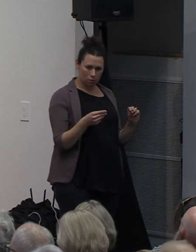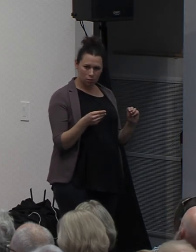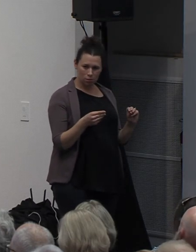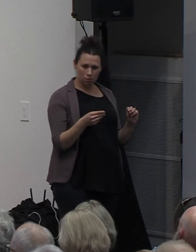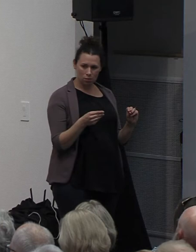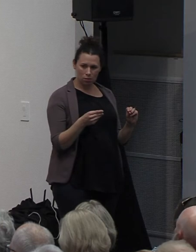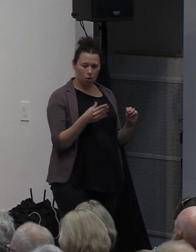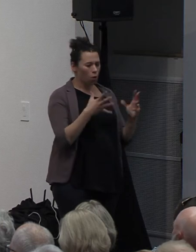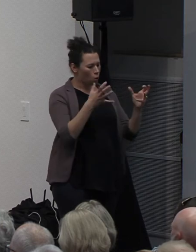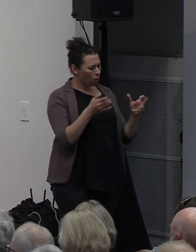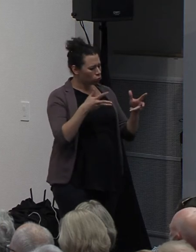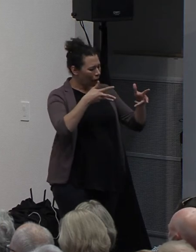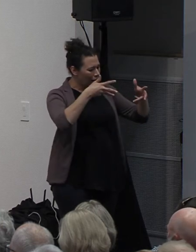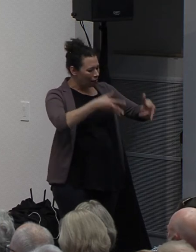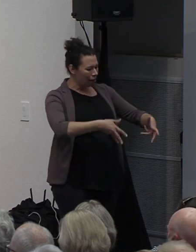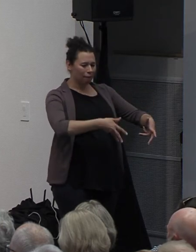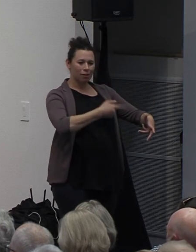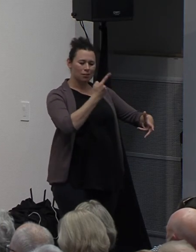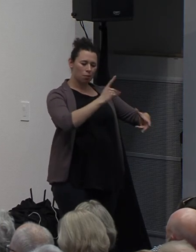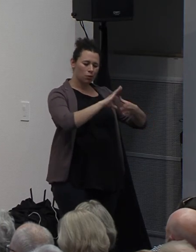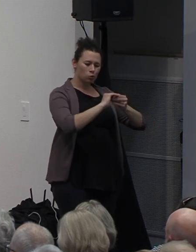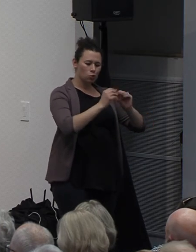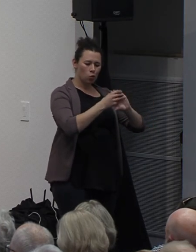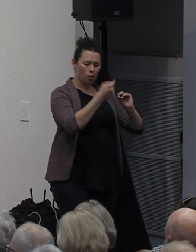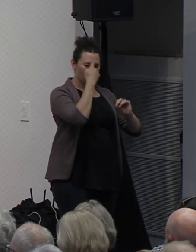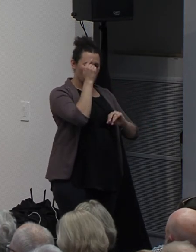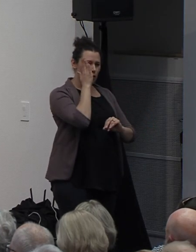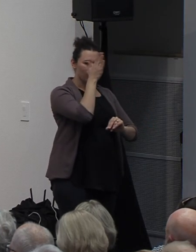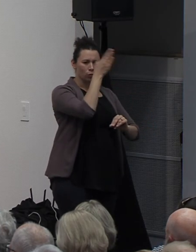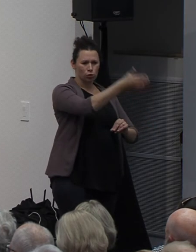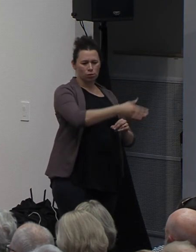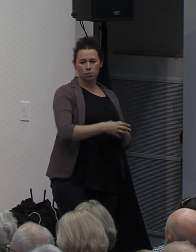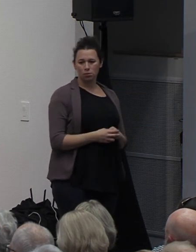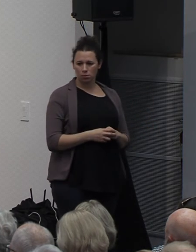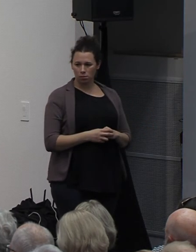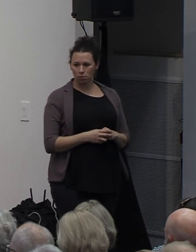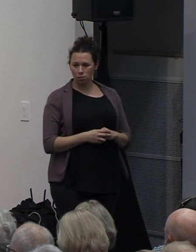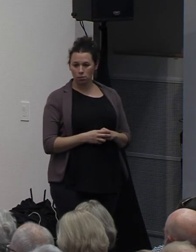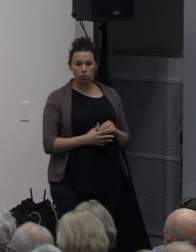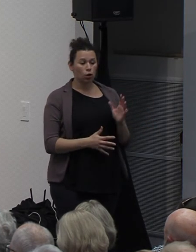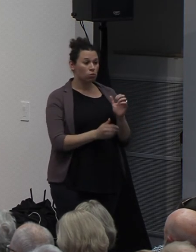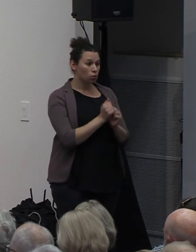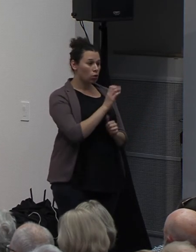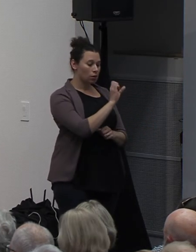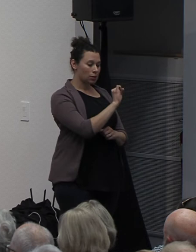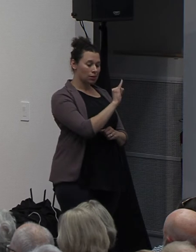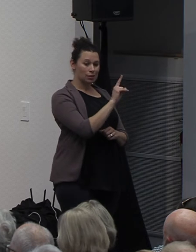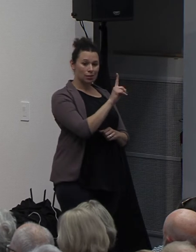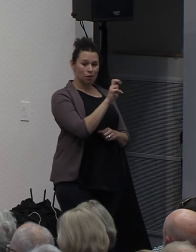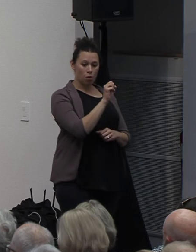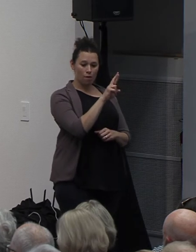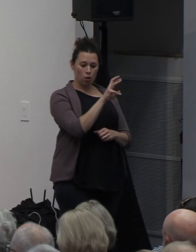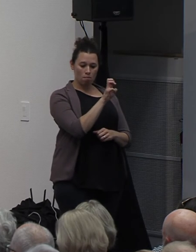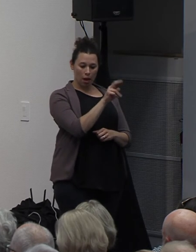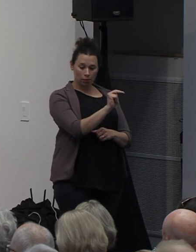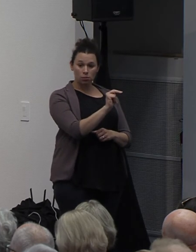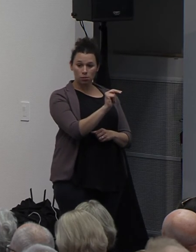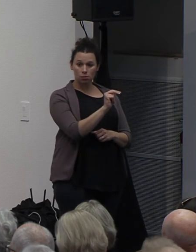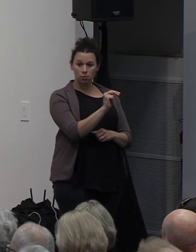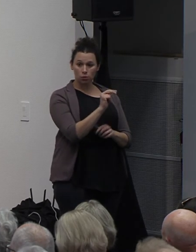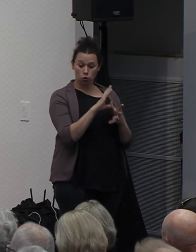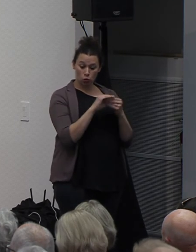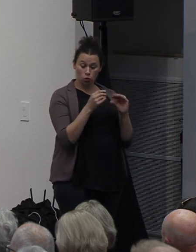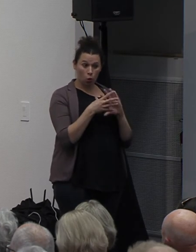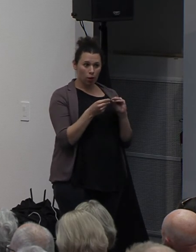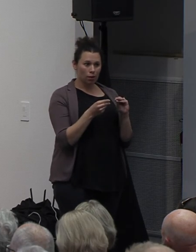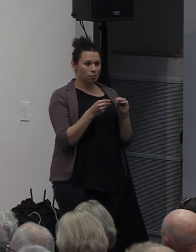for those in the future. While most of the Silberman legacy, property, and art was lost to Nazi demolition and theft, my